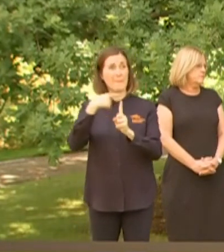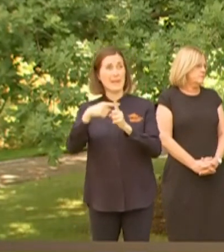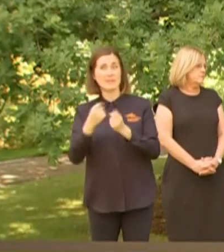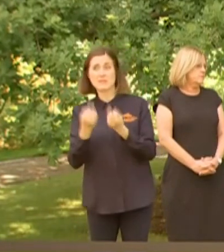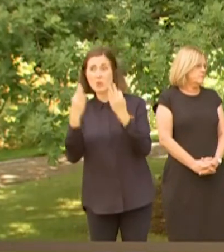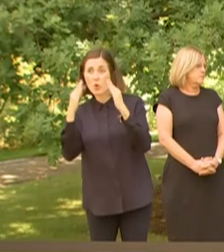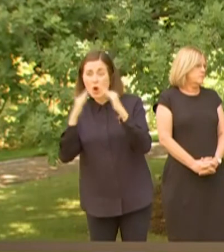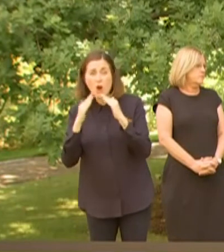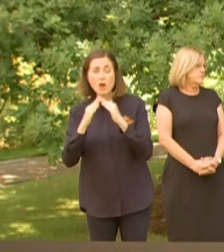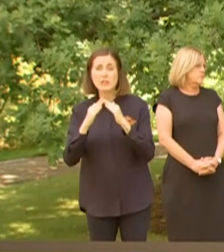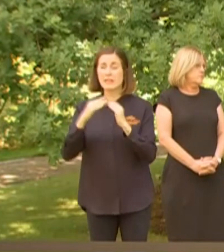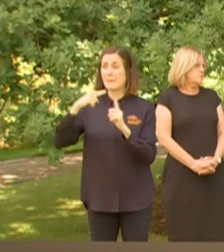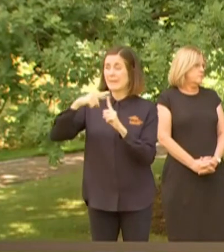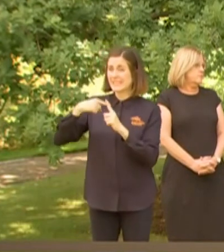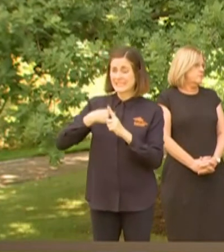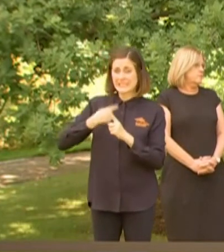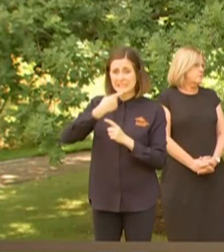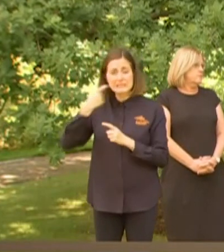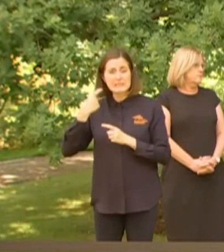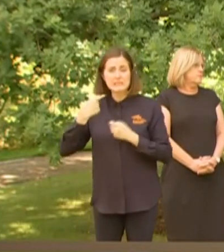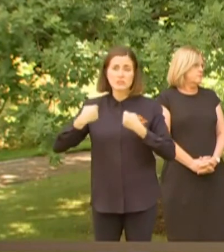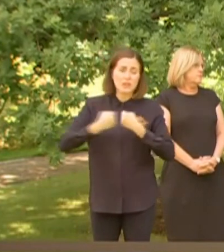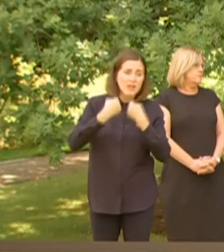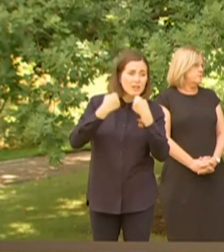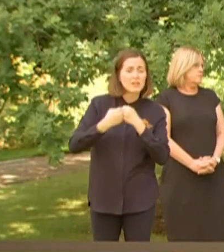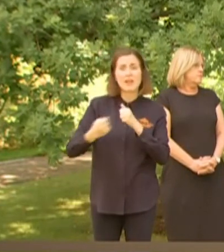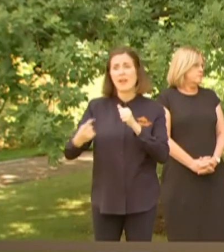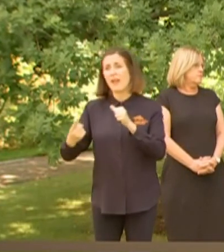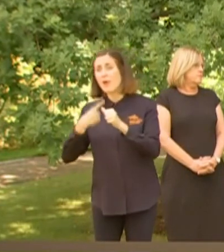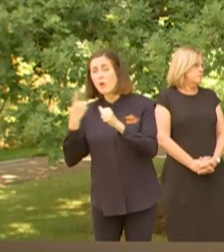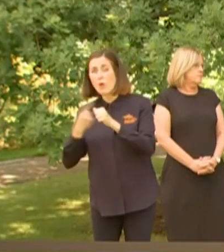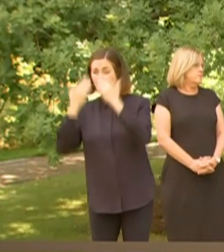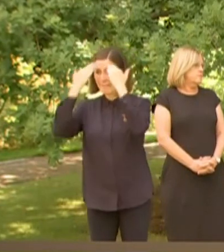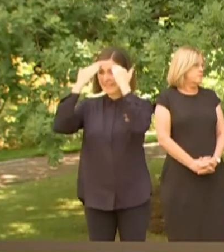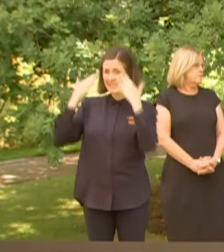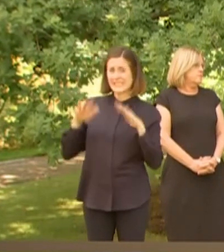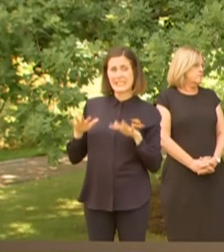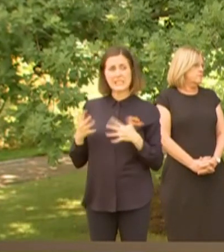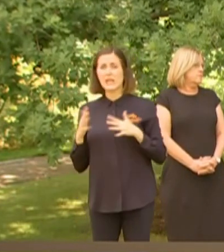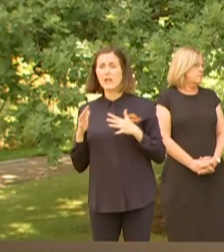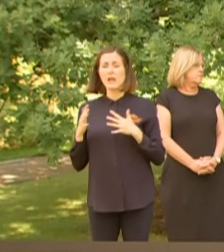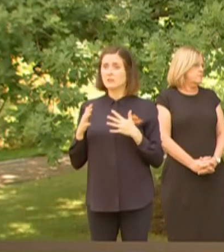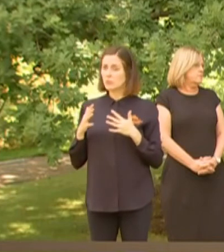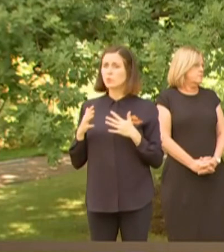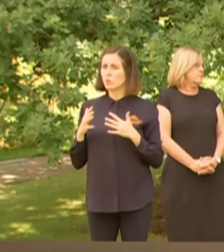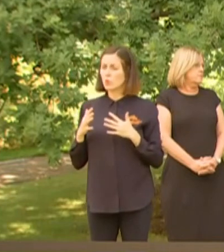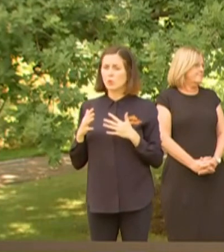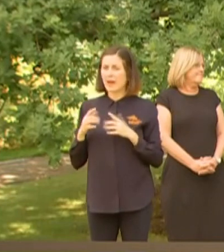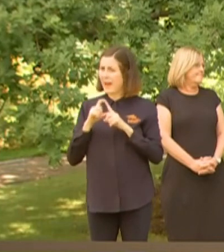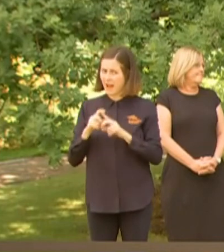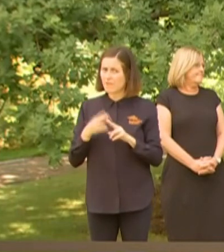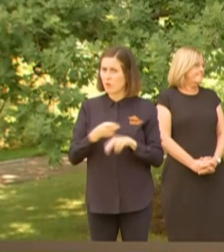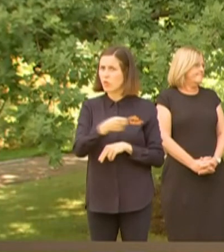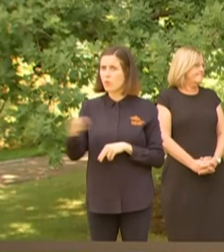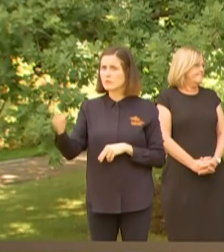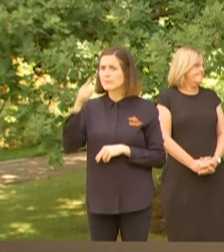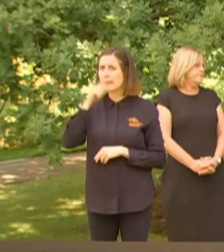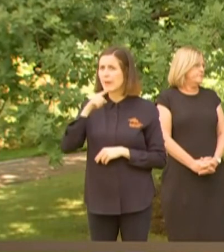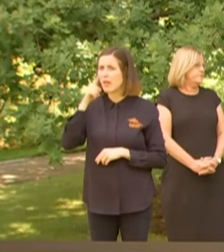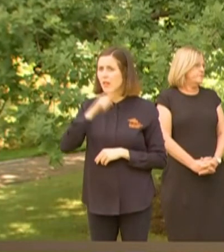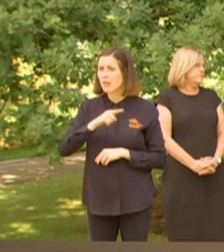drug and alcohol issues, mental health issues, family violence issues, the list goes on. And one of the things that's come out of this year